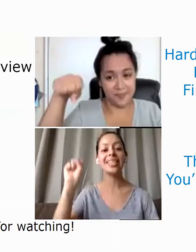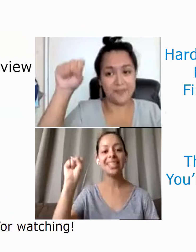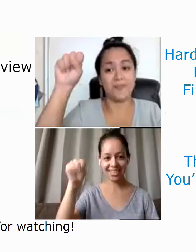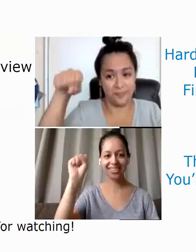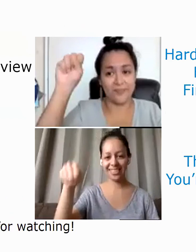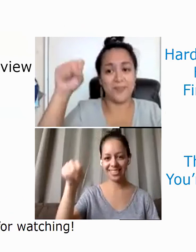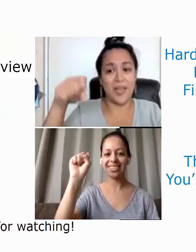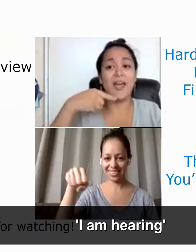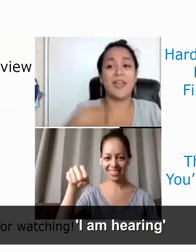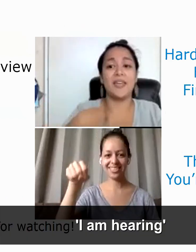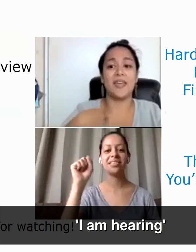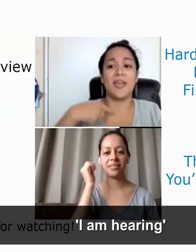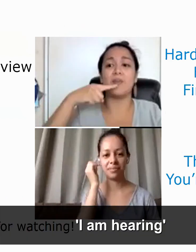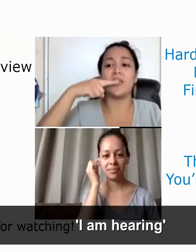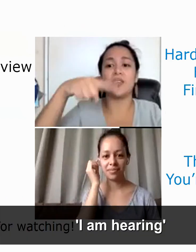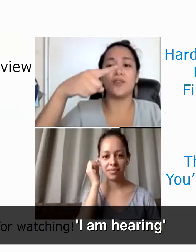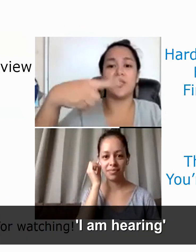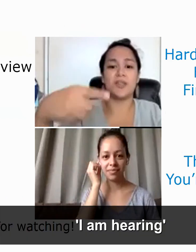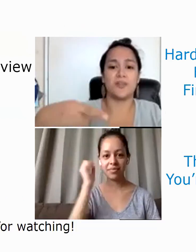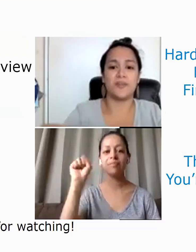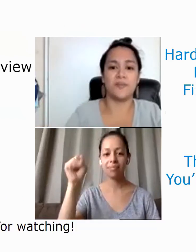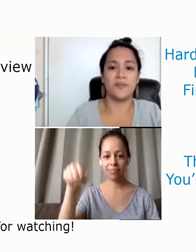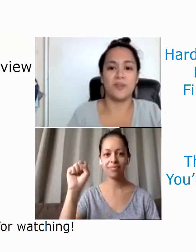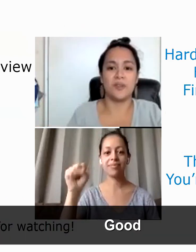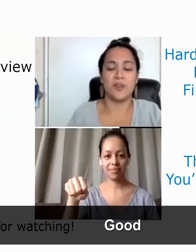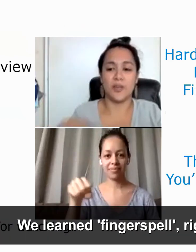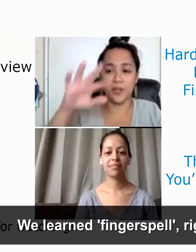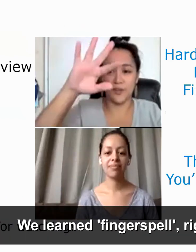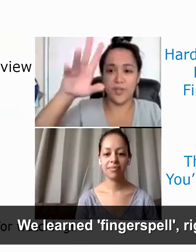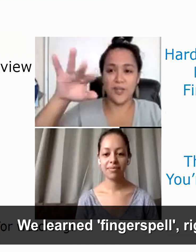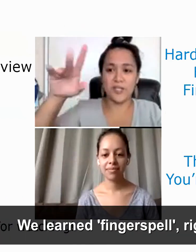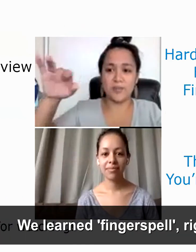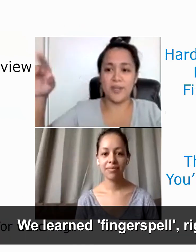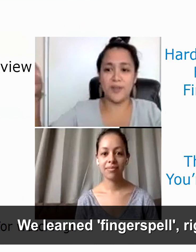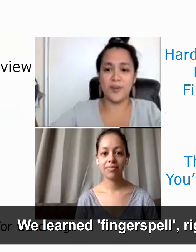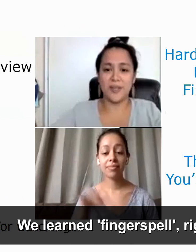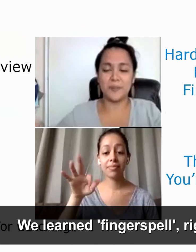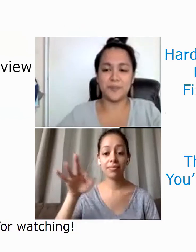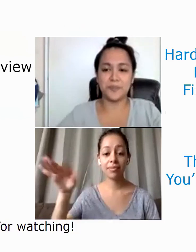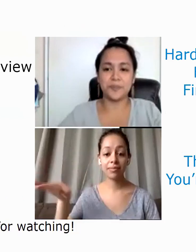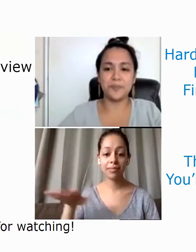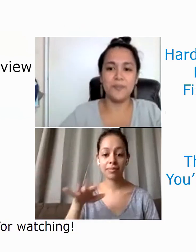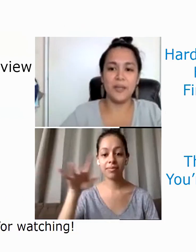Yes. I am hearing. Good. We learned finger spell, right?